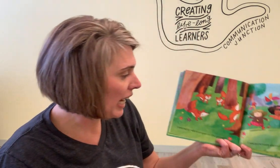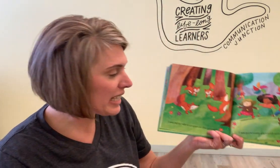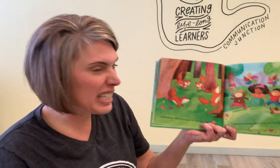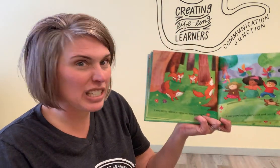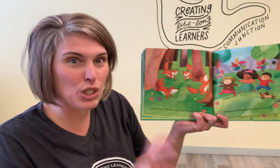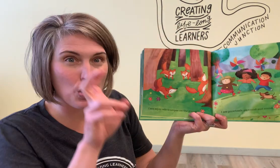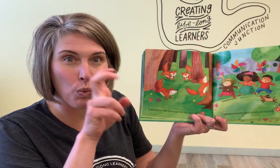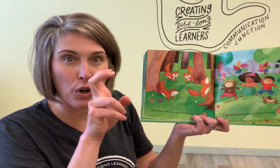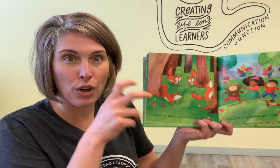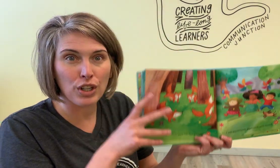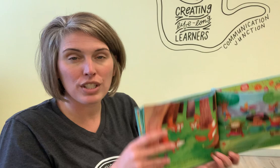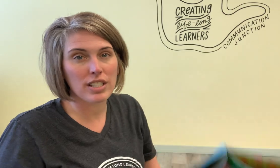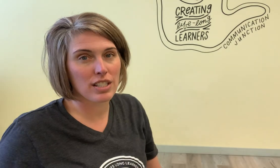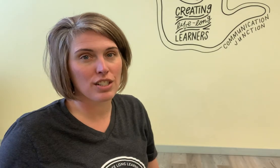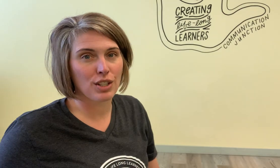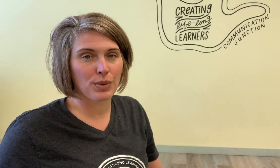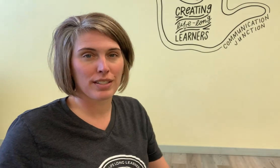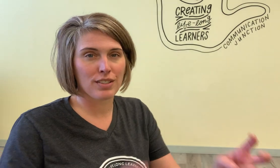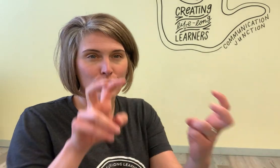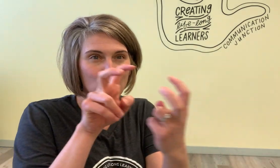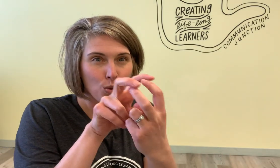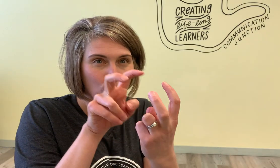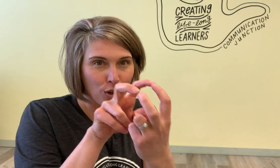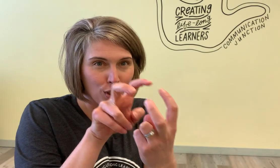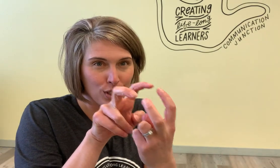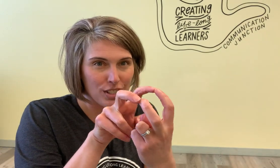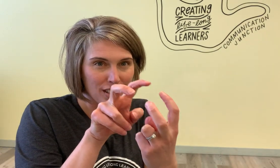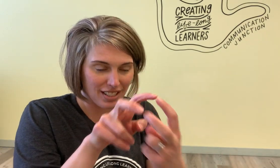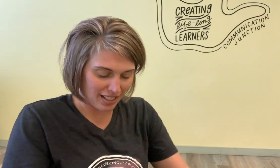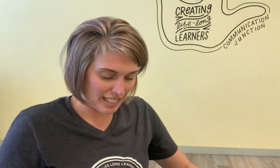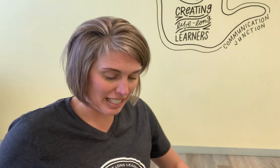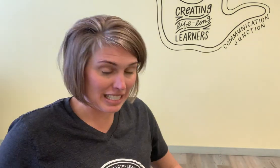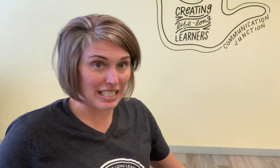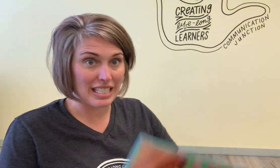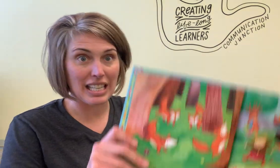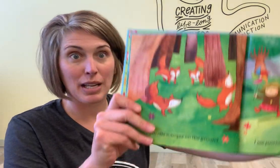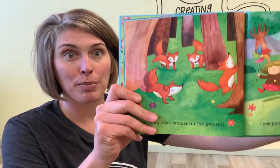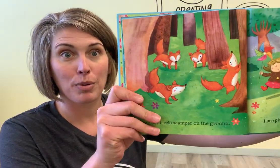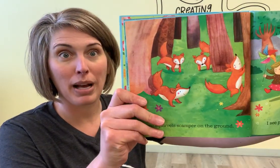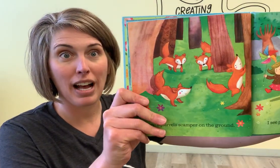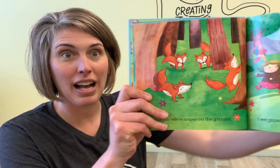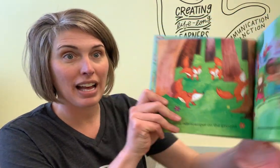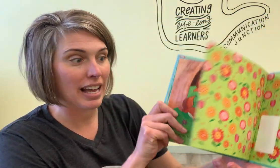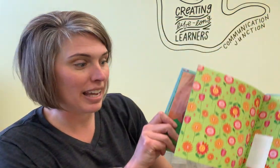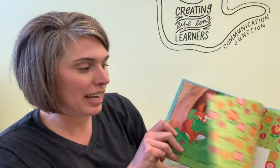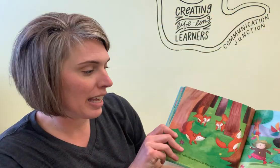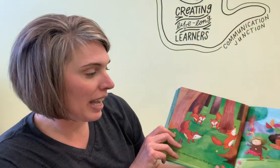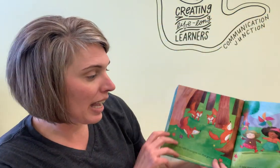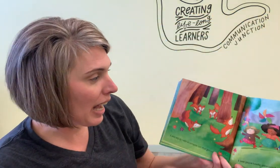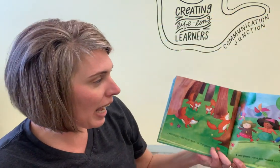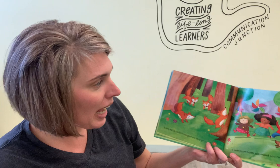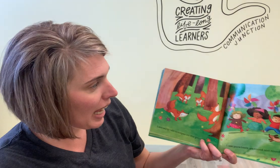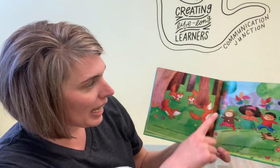I see squirrels. This is a good one. Squirrels scamper by. I